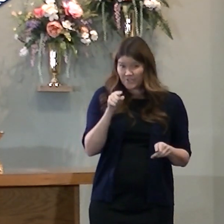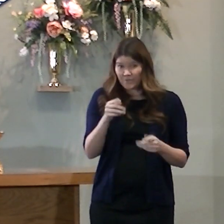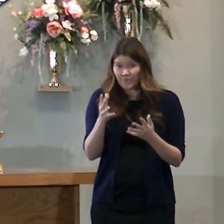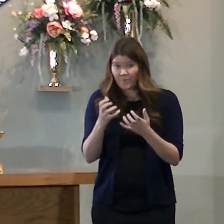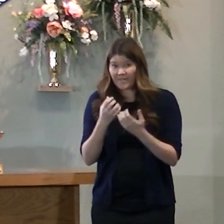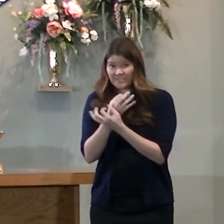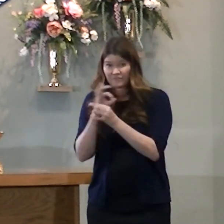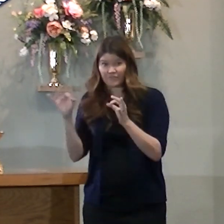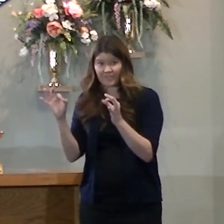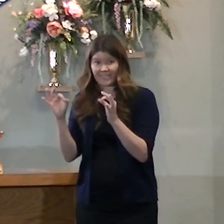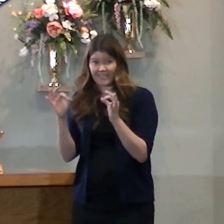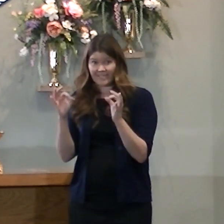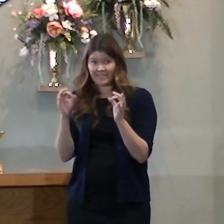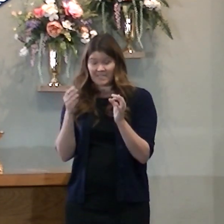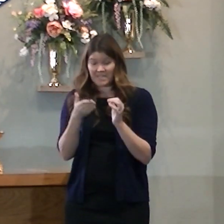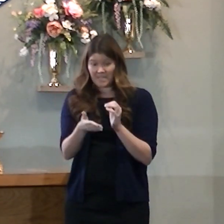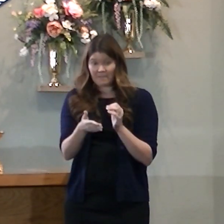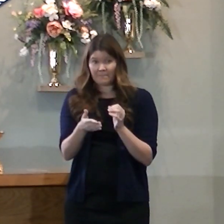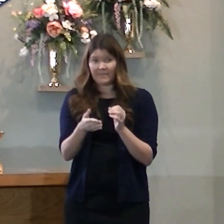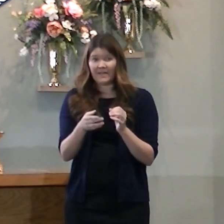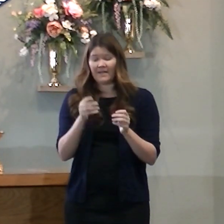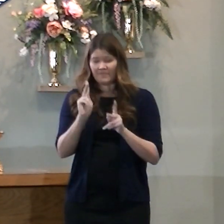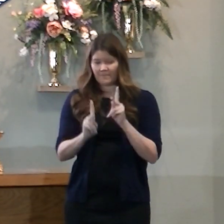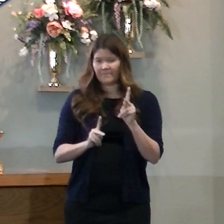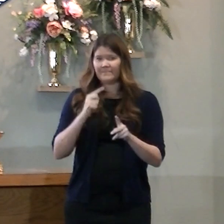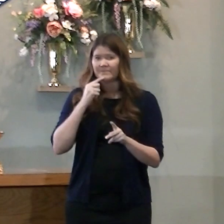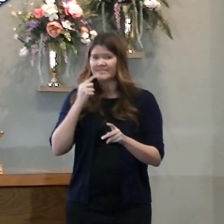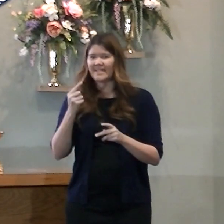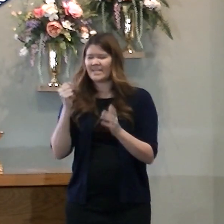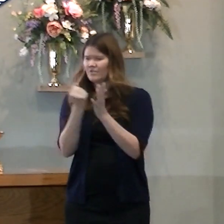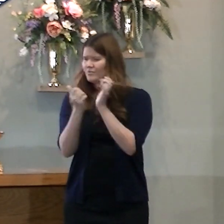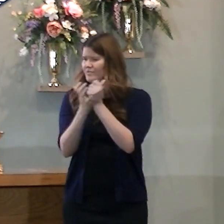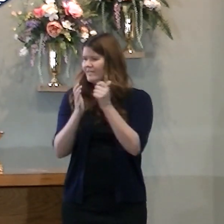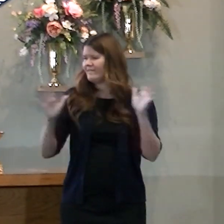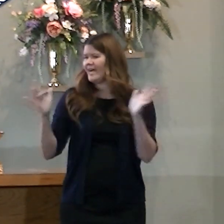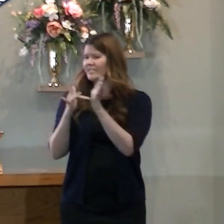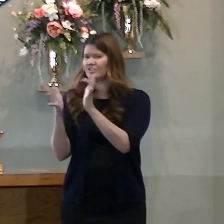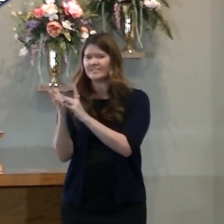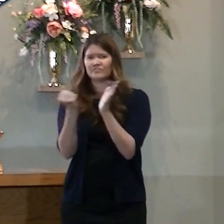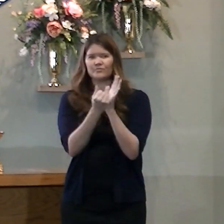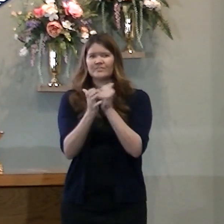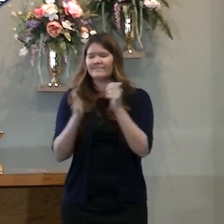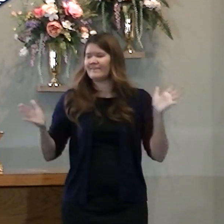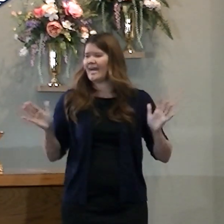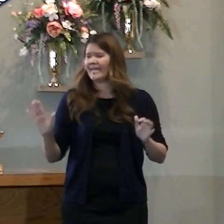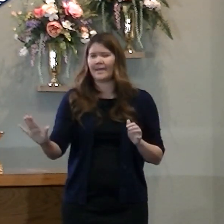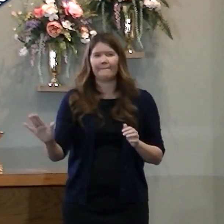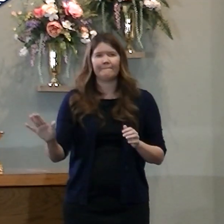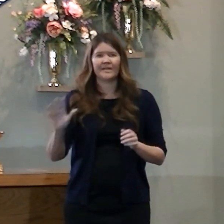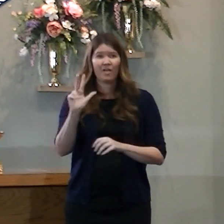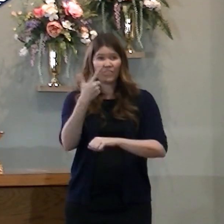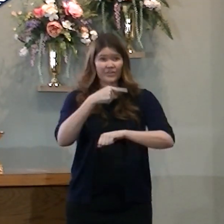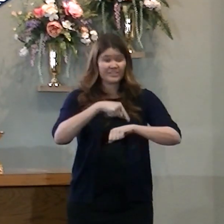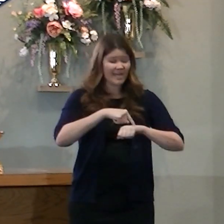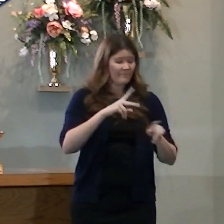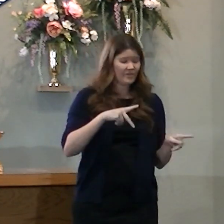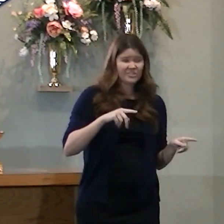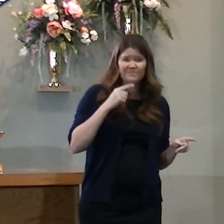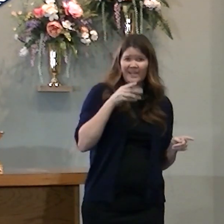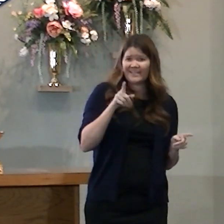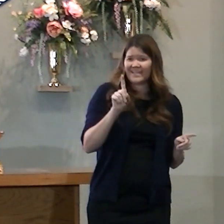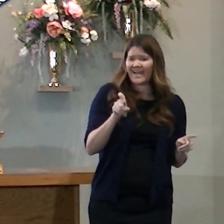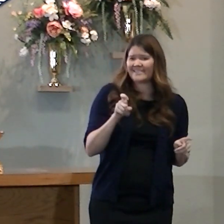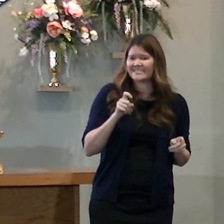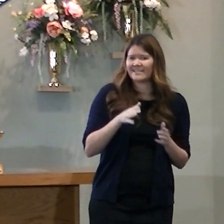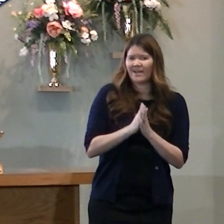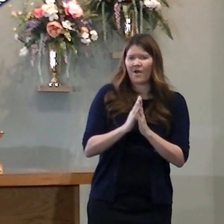Jesus, but they kept shouting, "Crucify! Crucify him!" A third time he said to them, "Why?